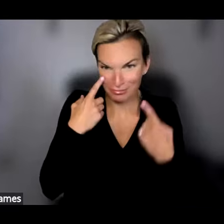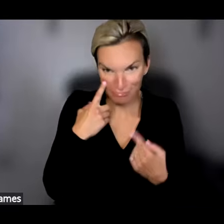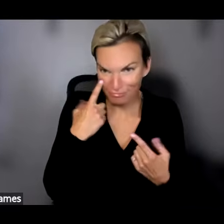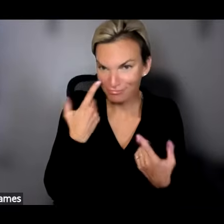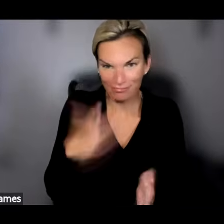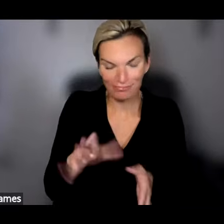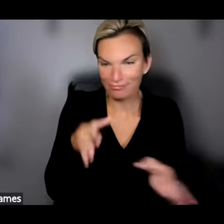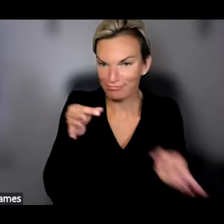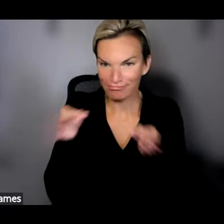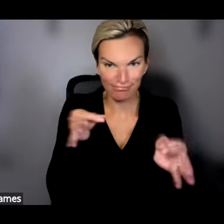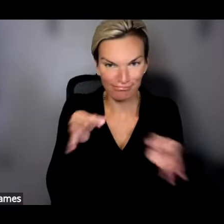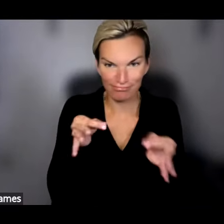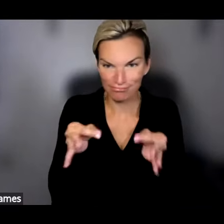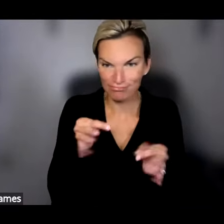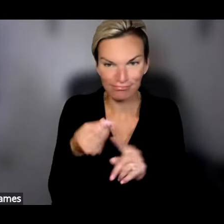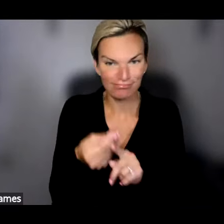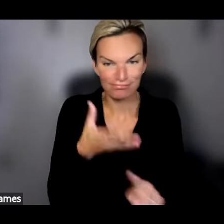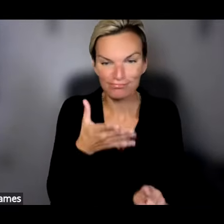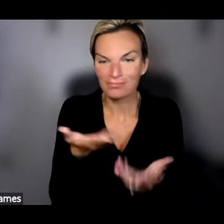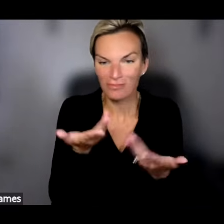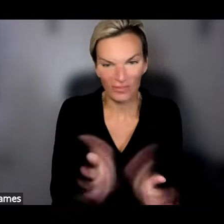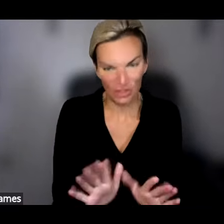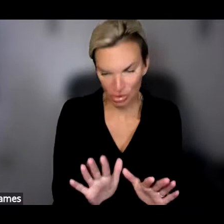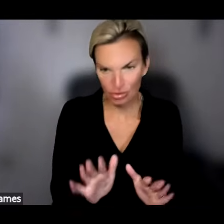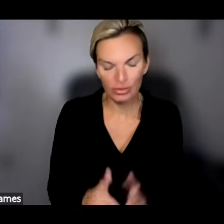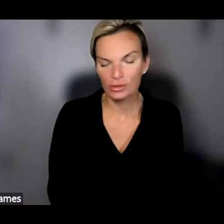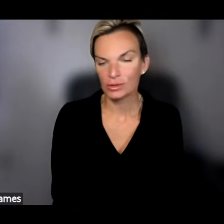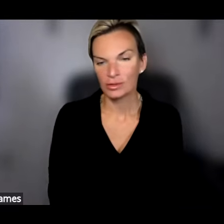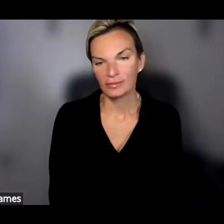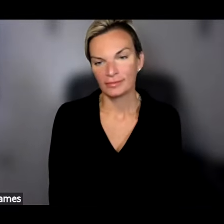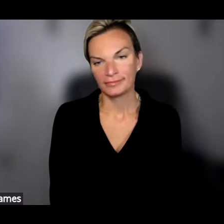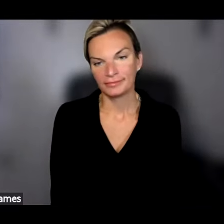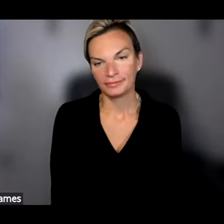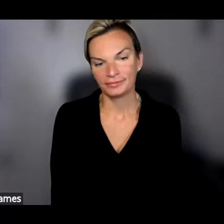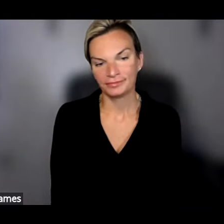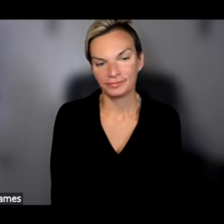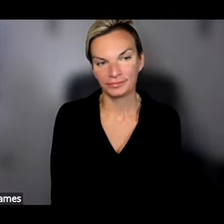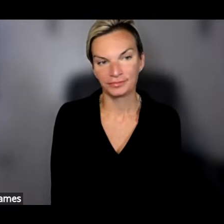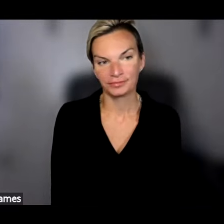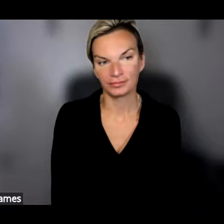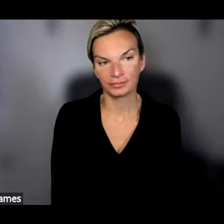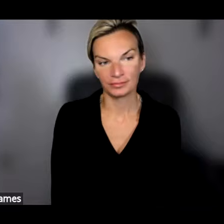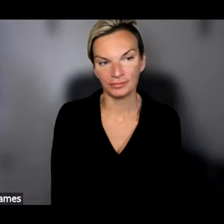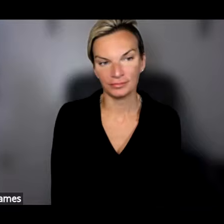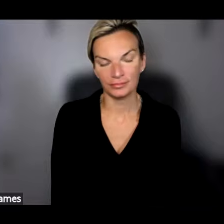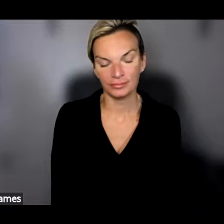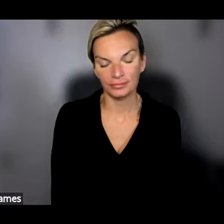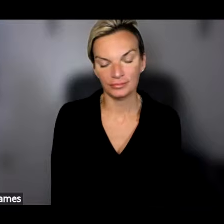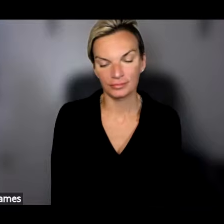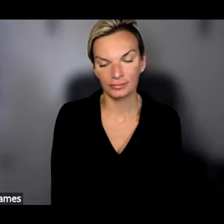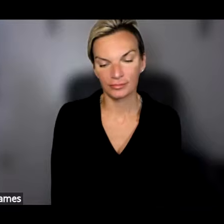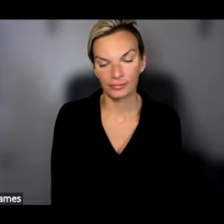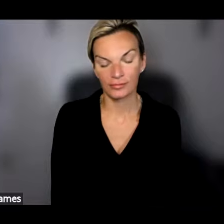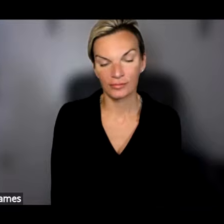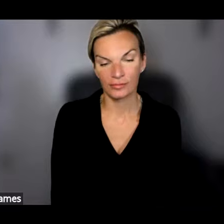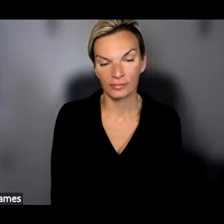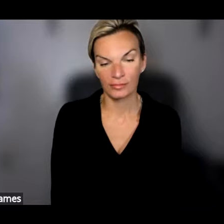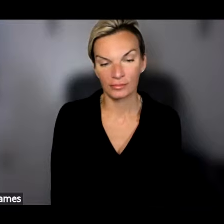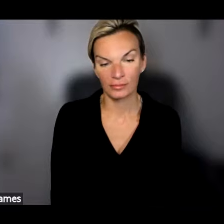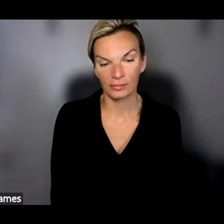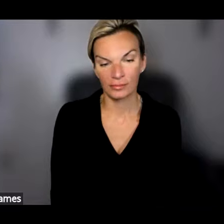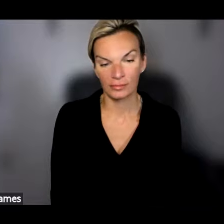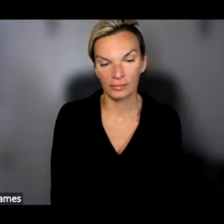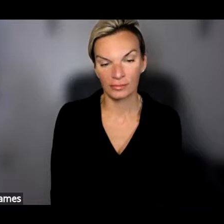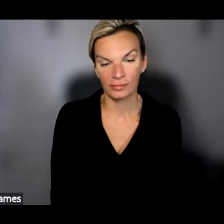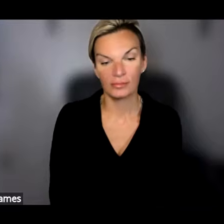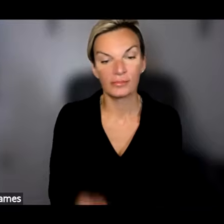in that. But like I said, all of those signatures on those documents are mine. I